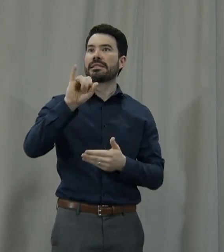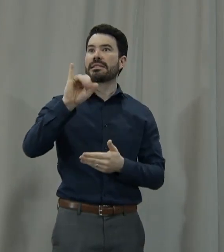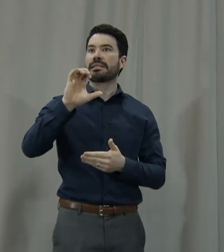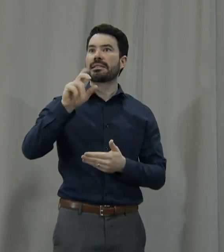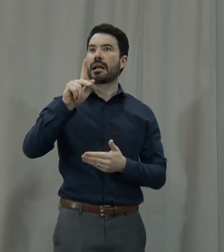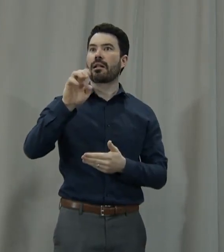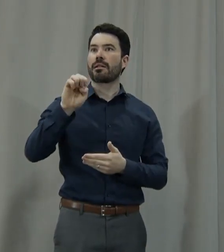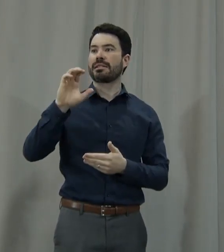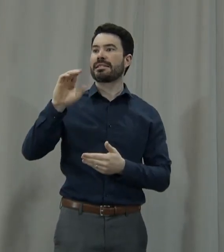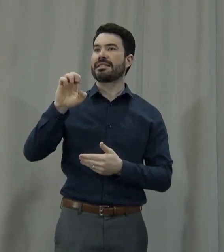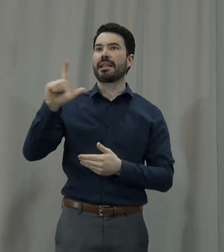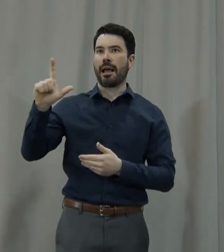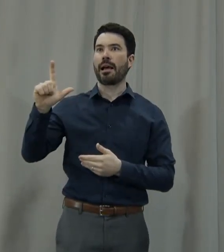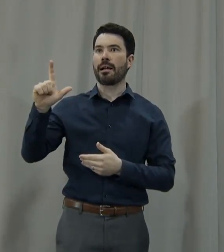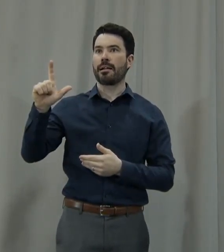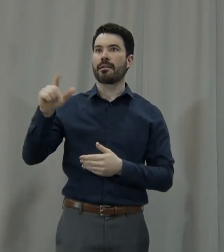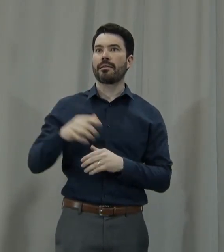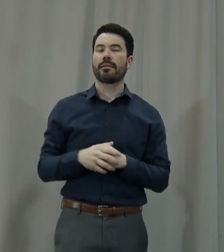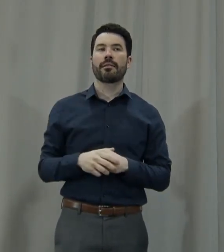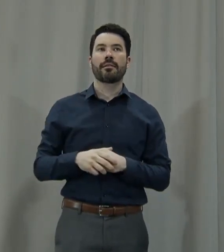of you may not know that,